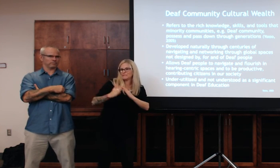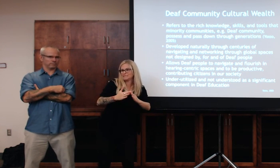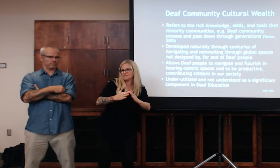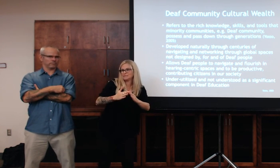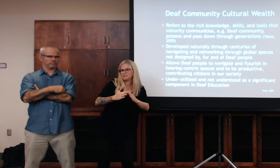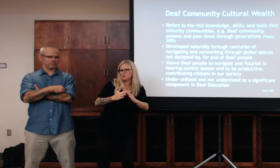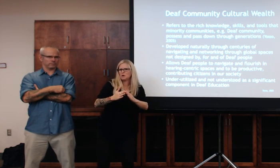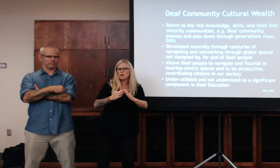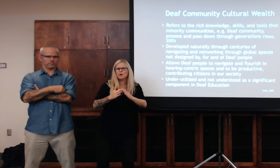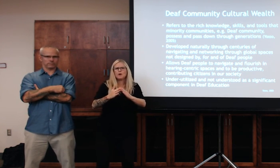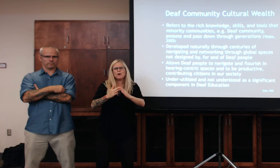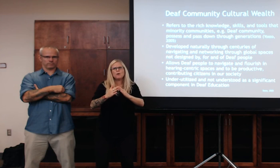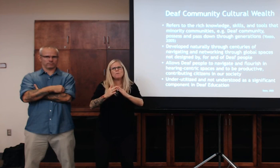through community knowledge.